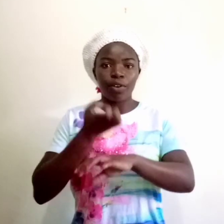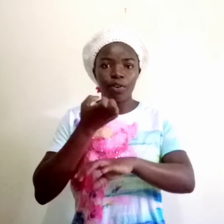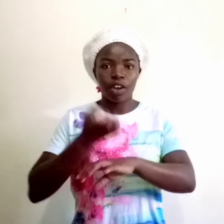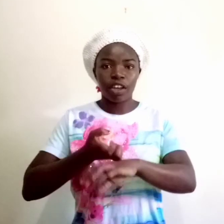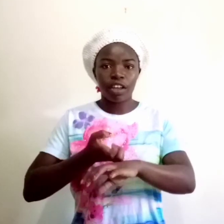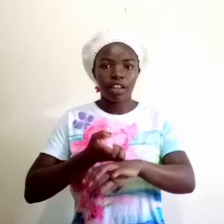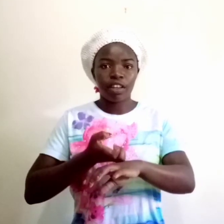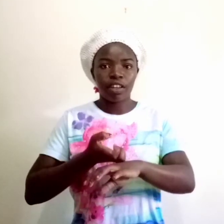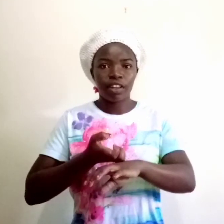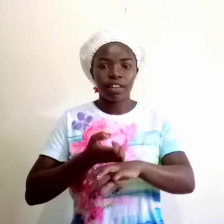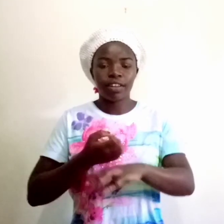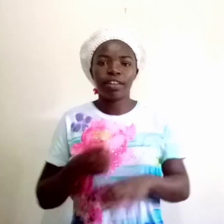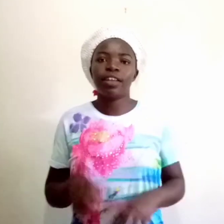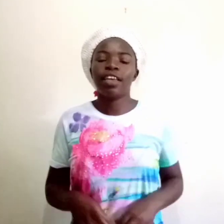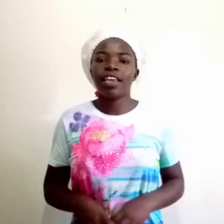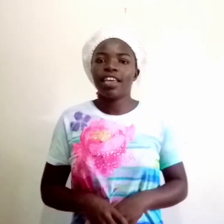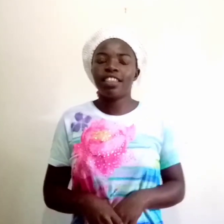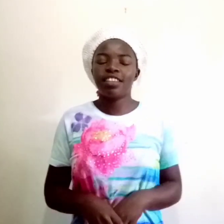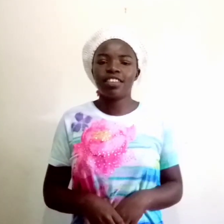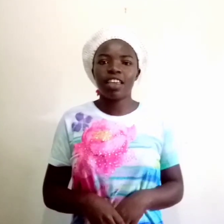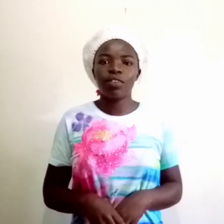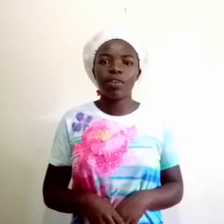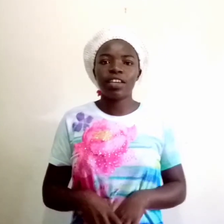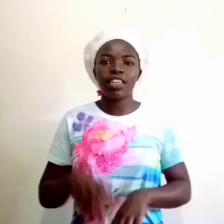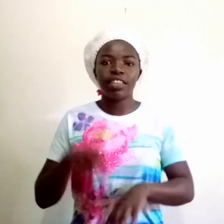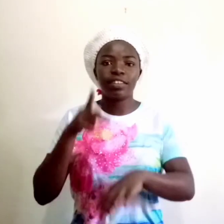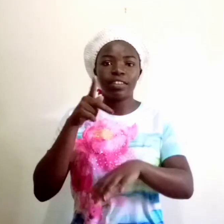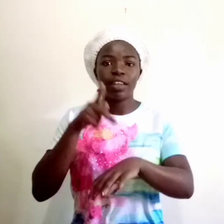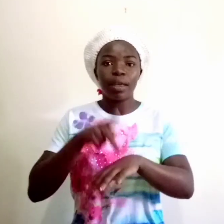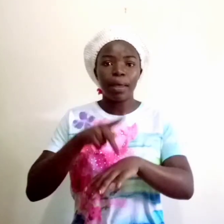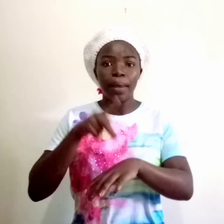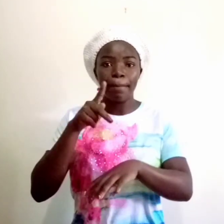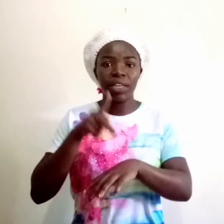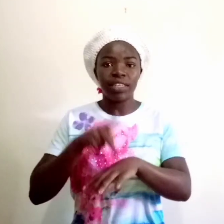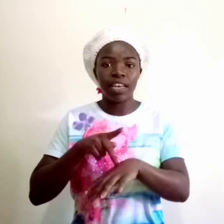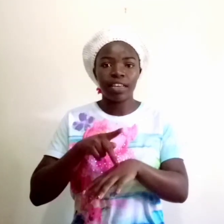rock, and the second one is Peter,